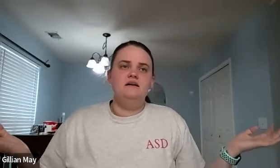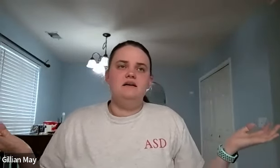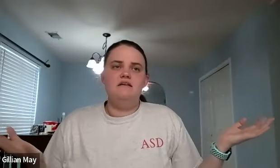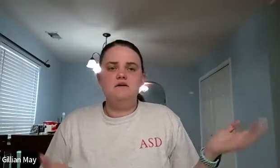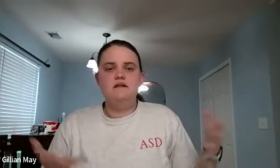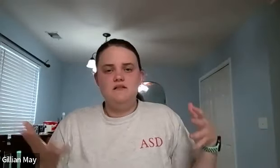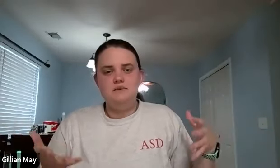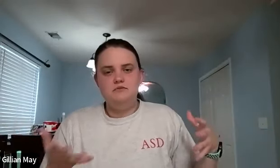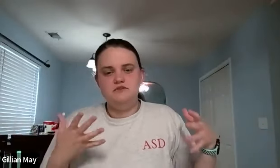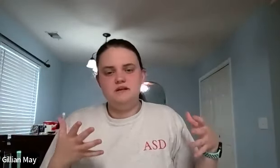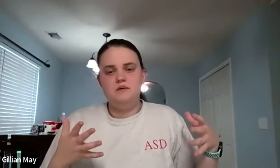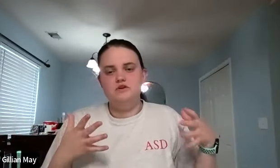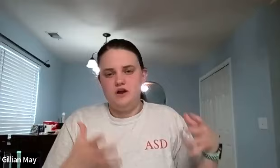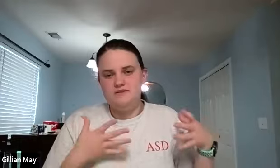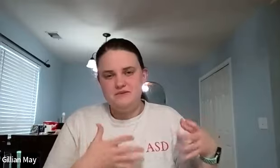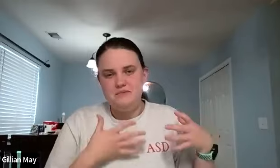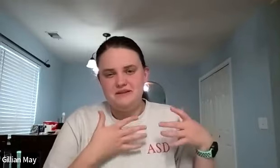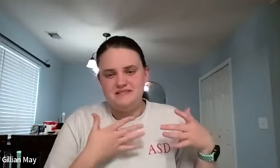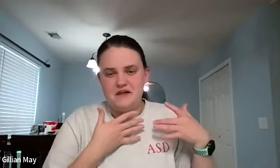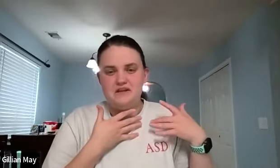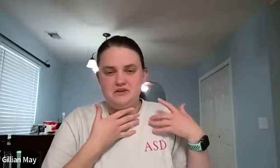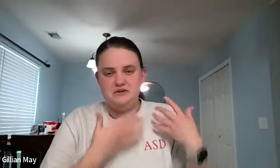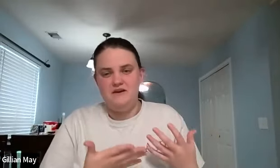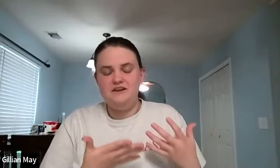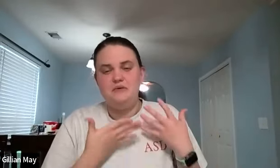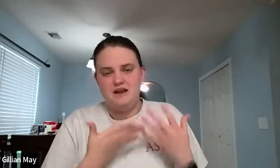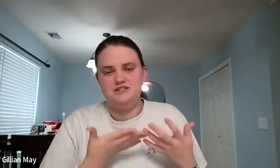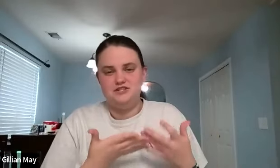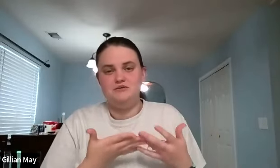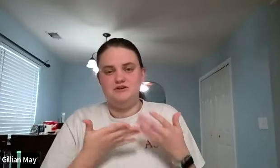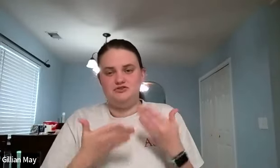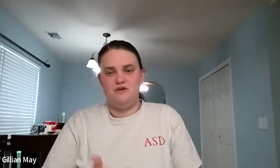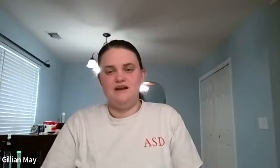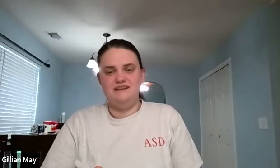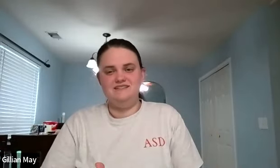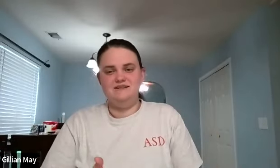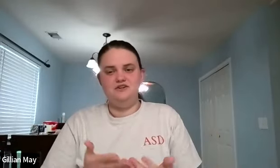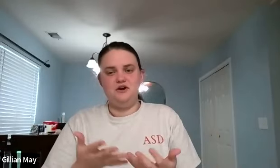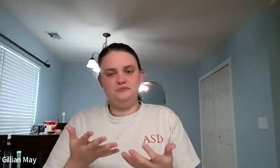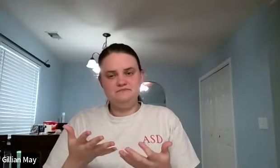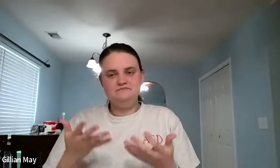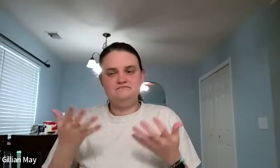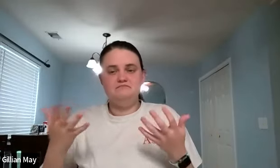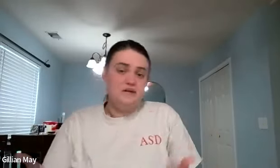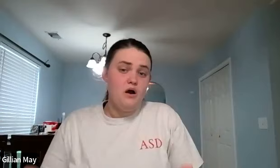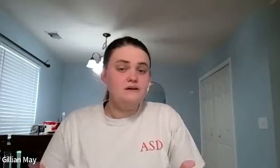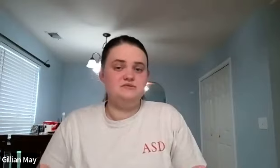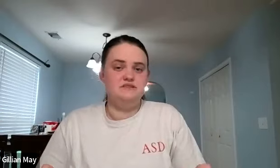I feel like a lot of people do pick up, you're coming from a place of like, you're caring, you actually are showing you're trying to, be honest with